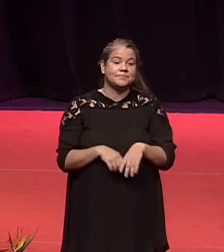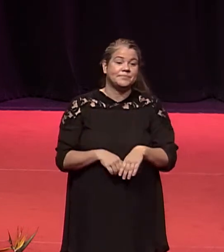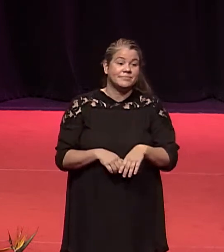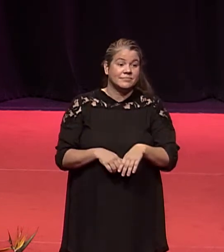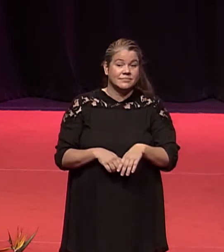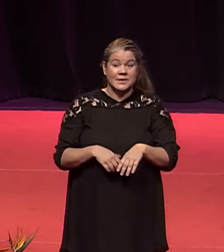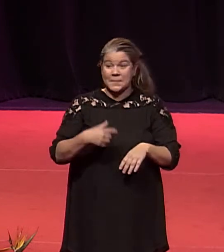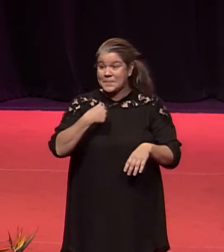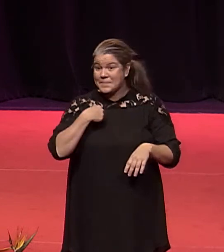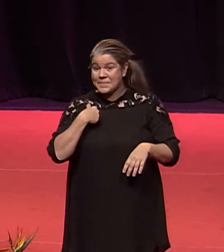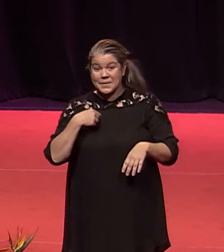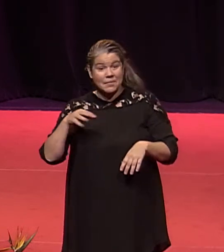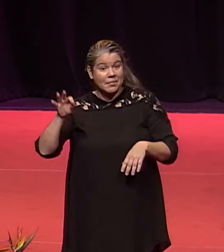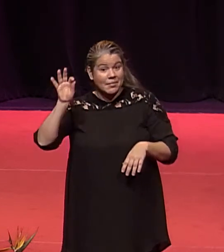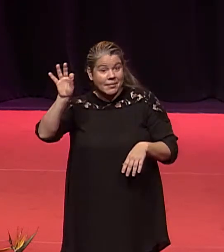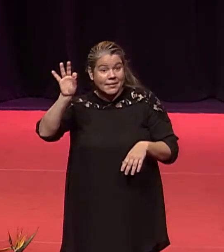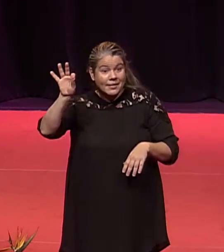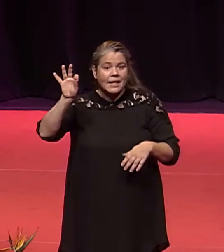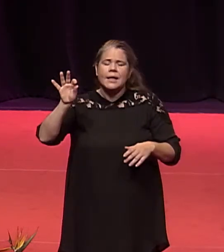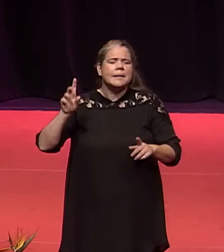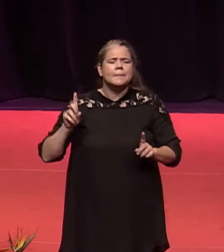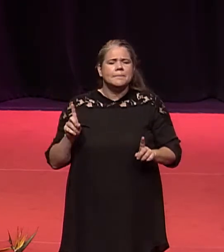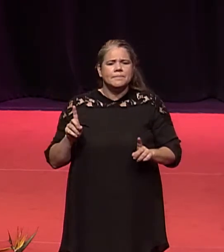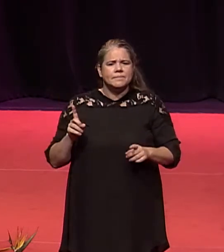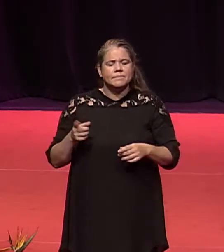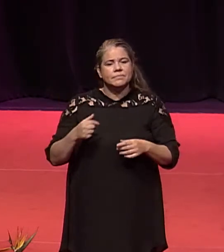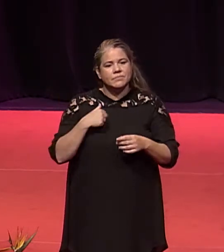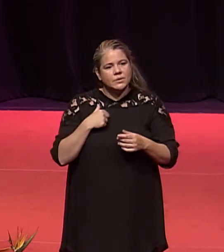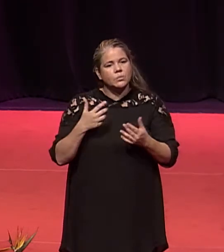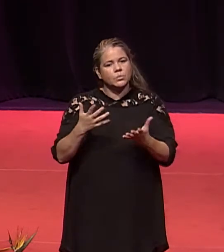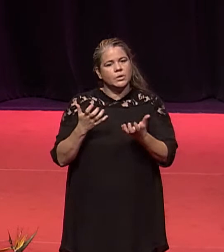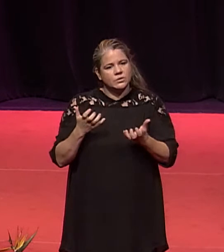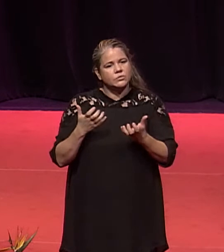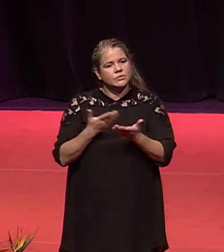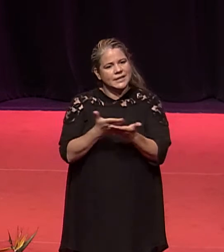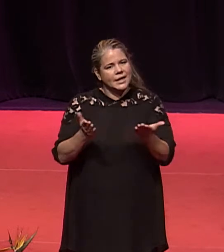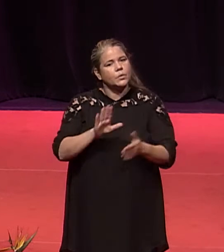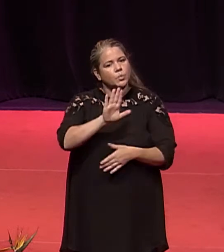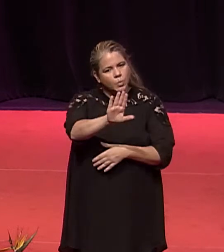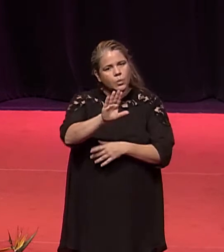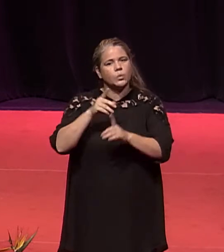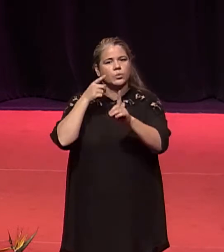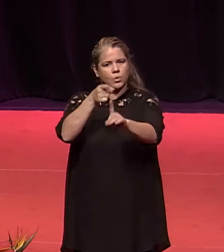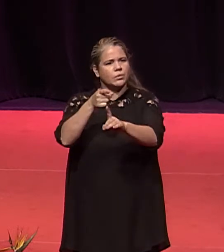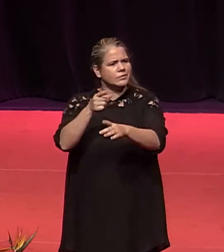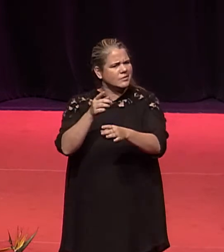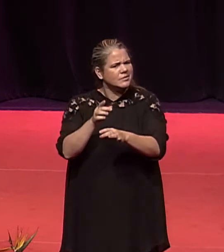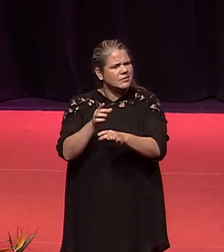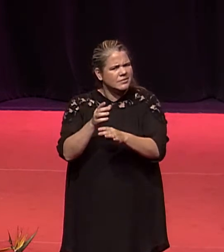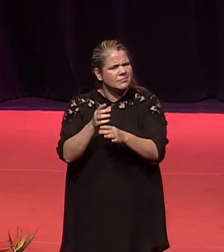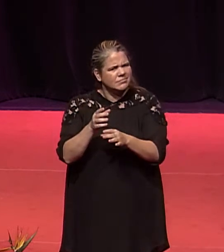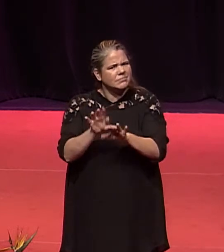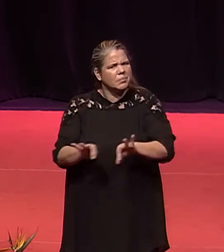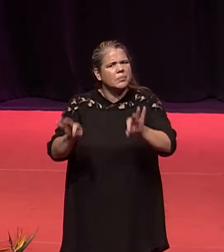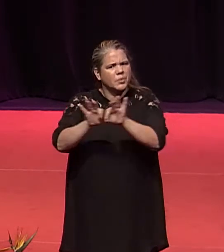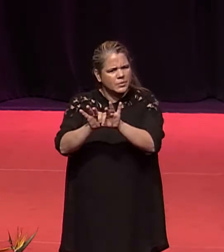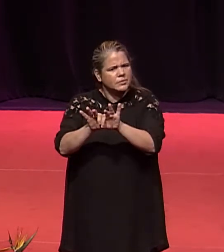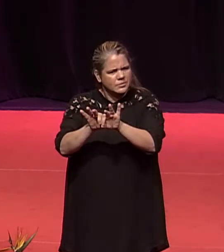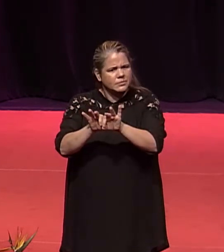to preach morality. I'm simply here to say your goals matter. So take them